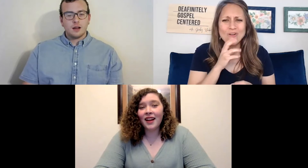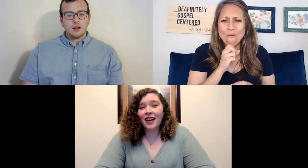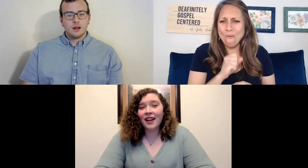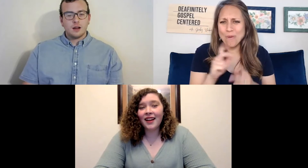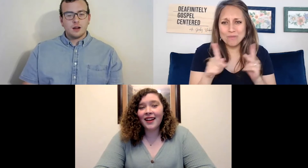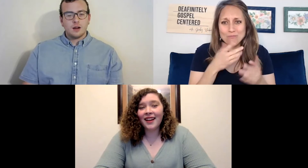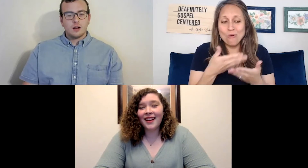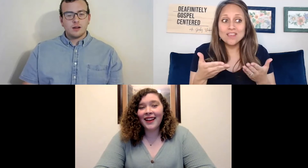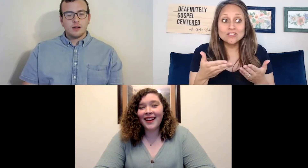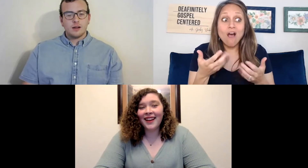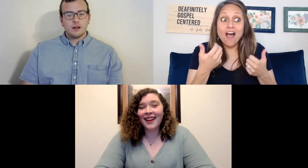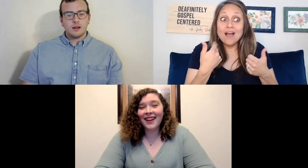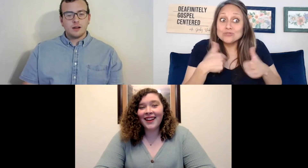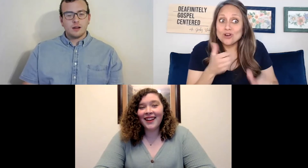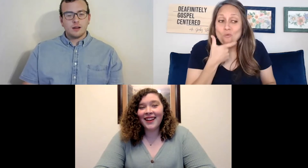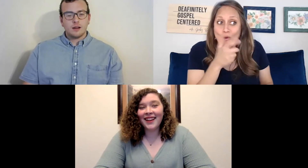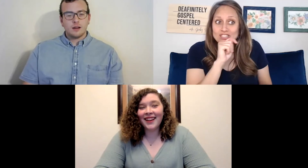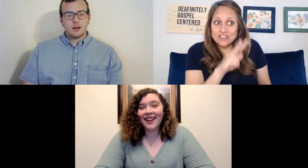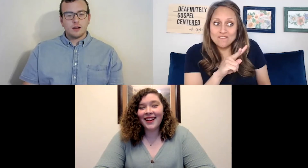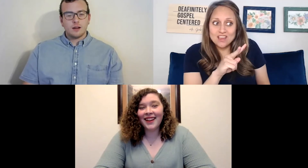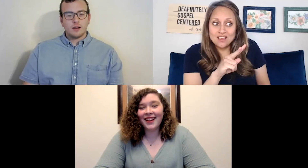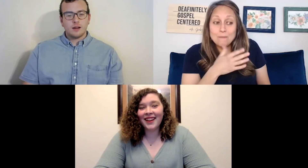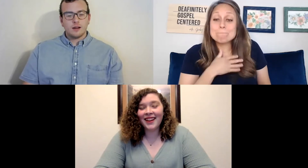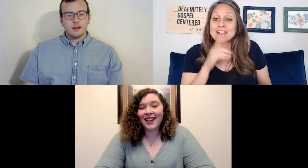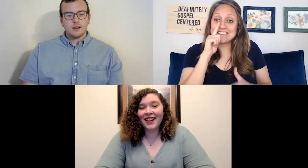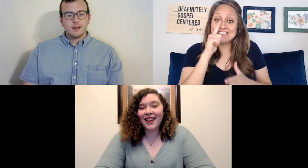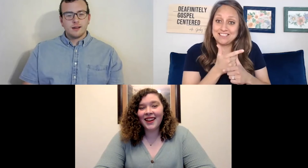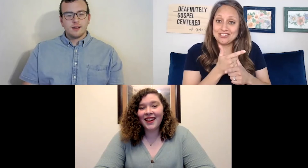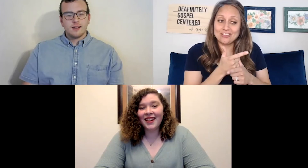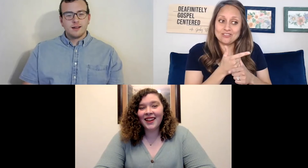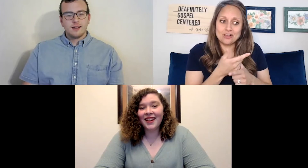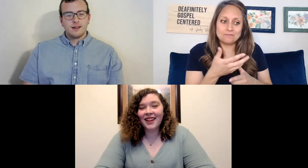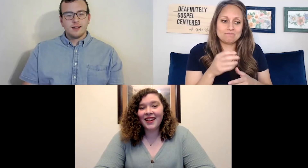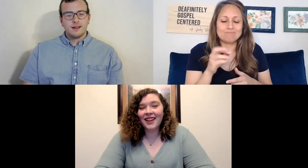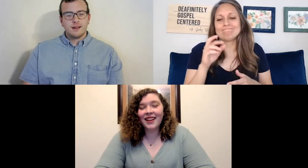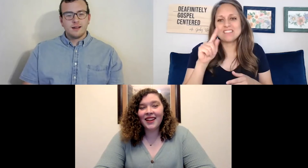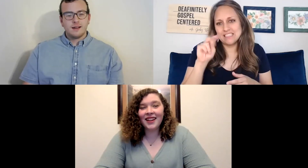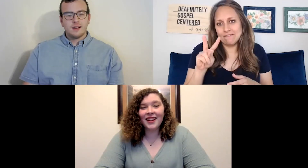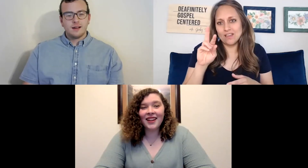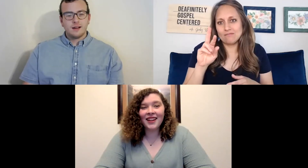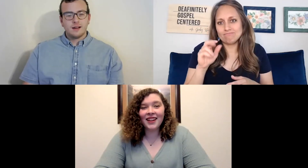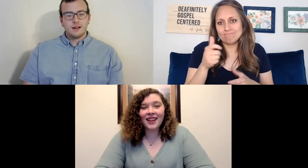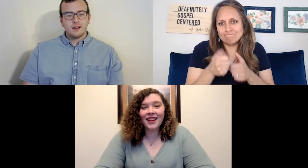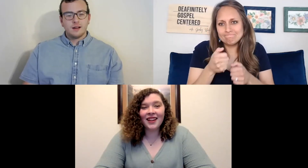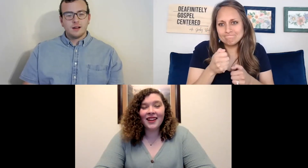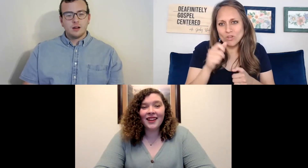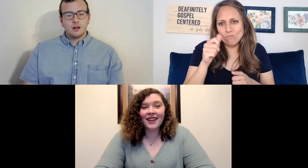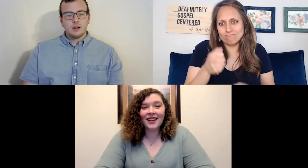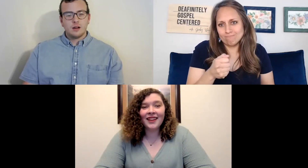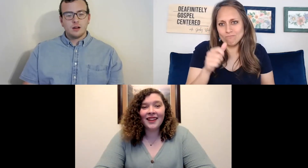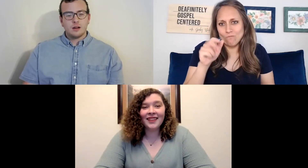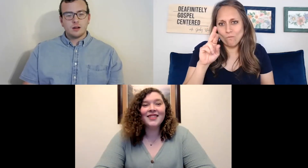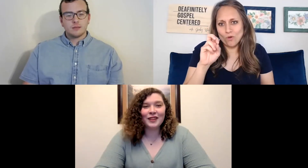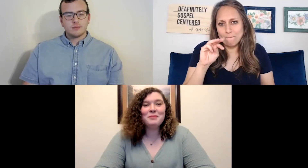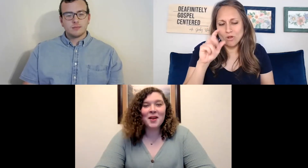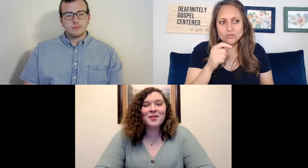it's some weird old shows. But I would try to watch it, and my sister would take the